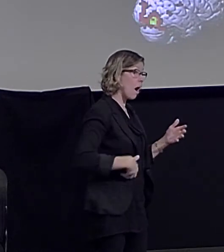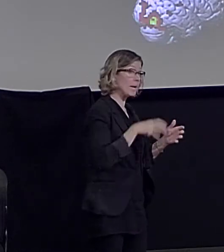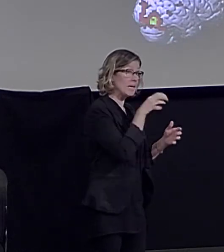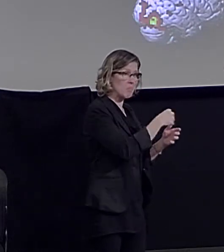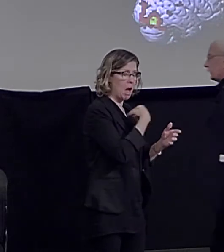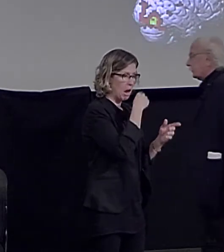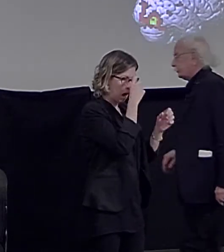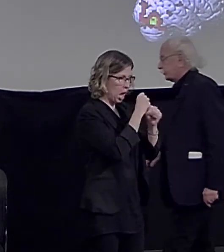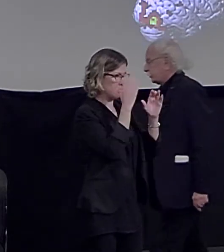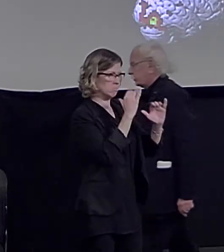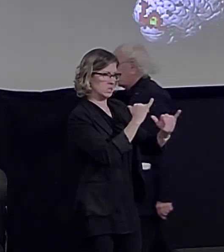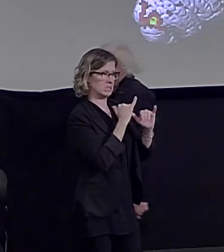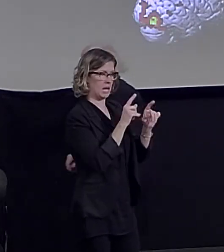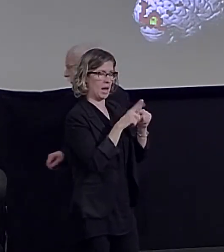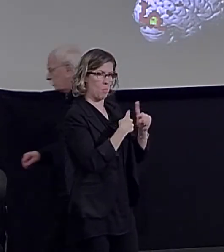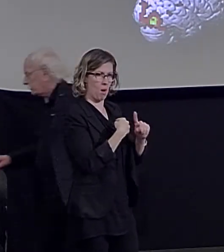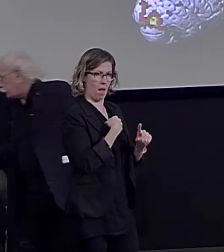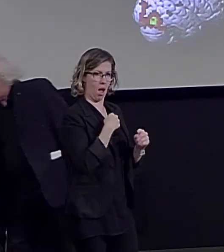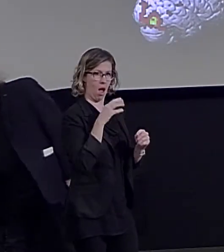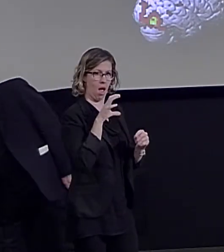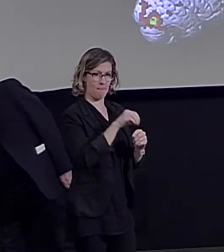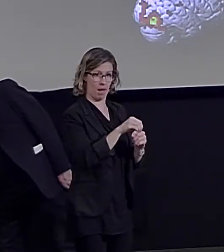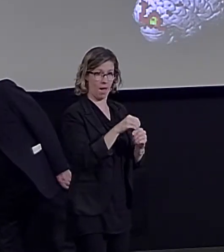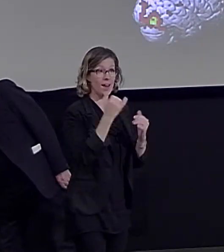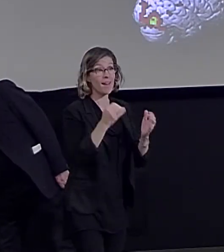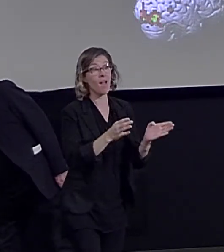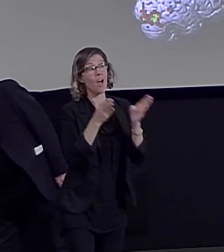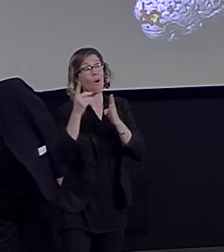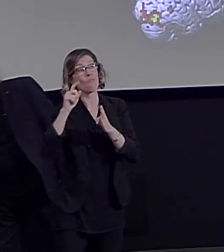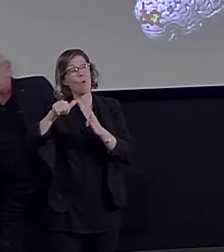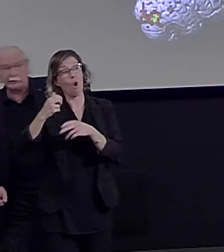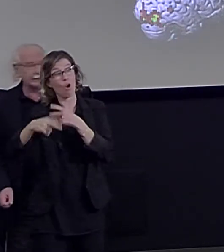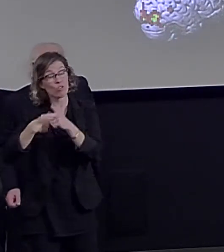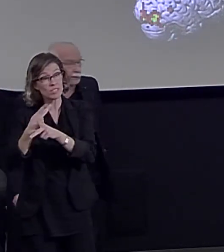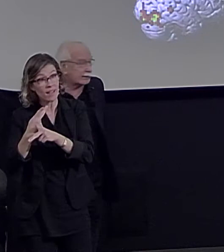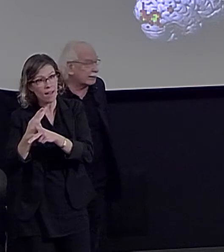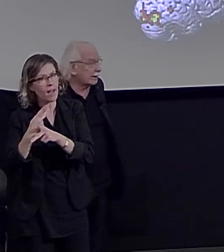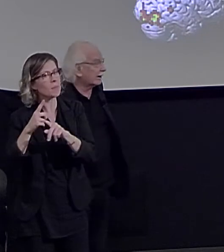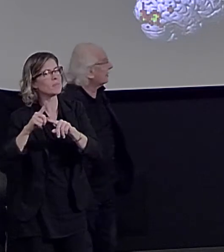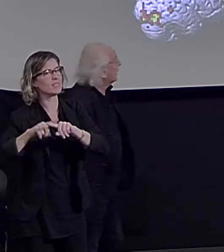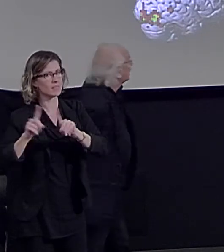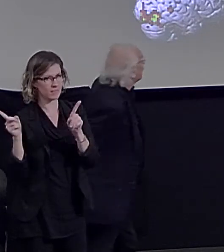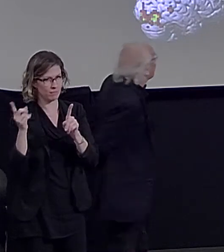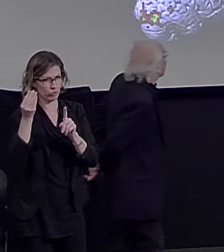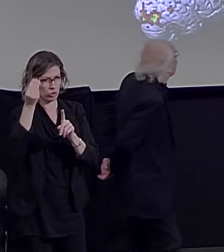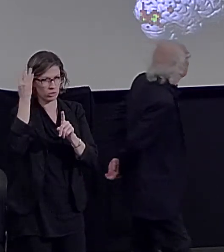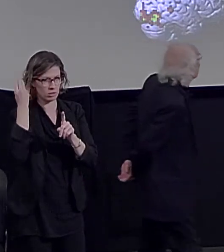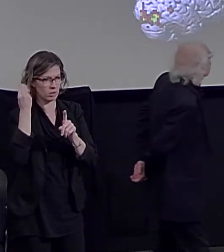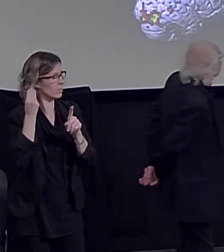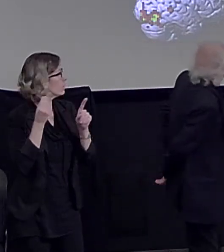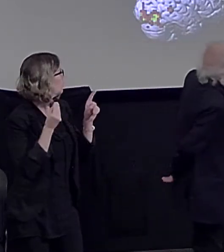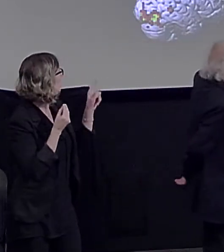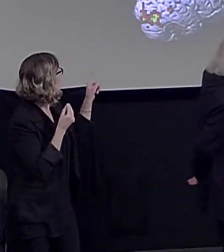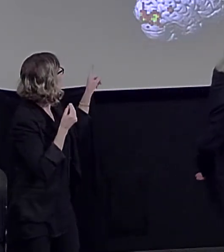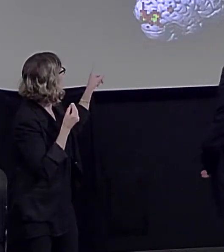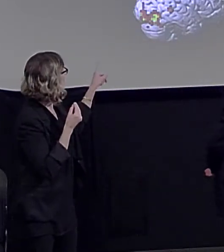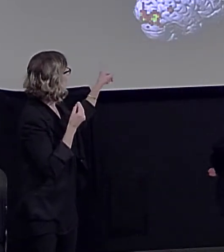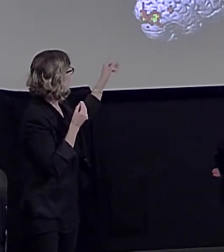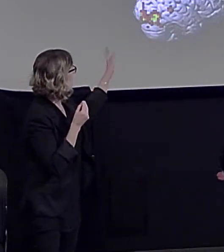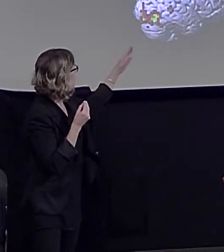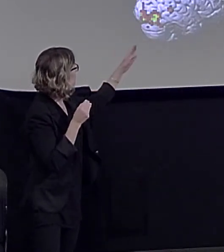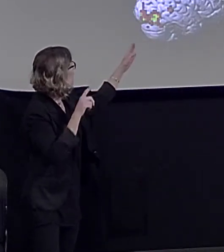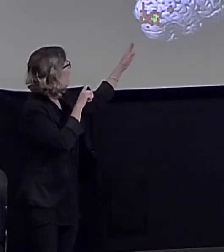the other type of action, it's completely different. You can recognize on the left